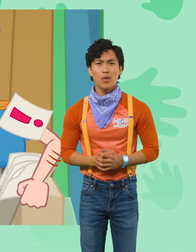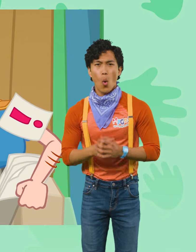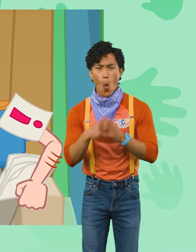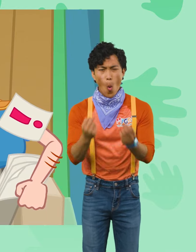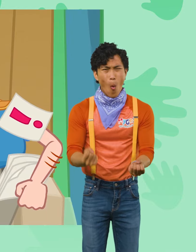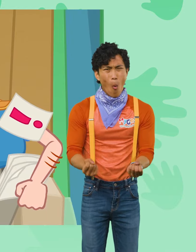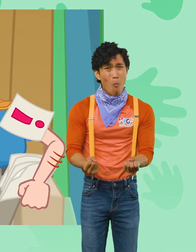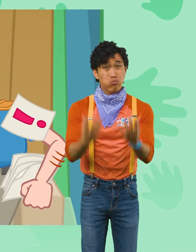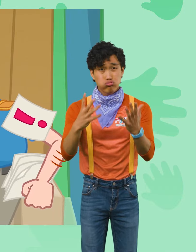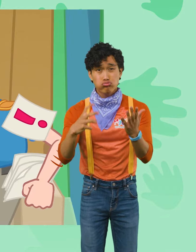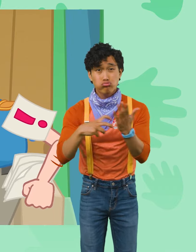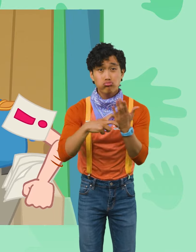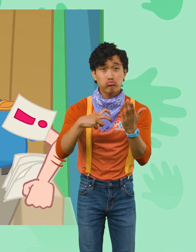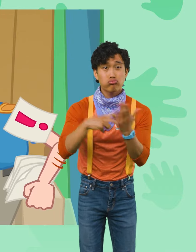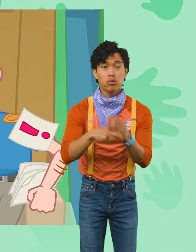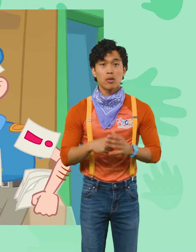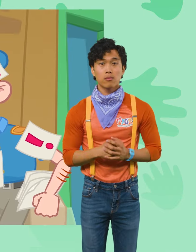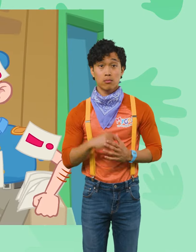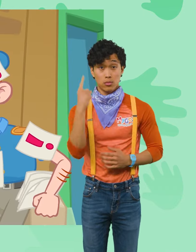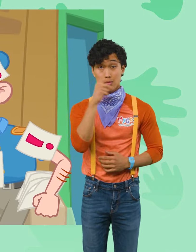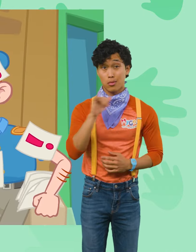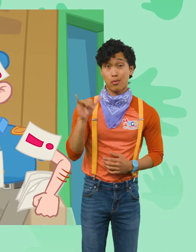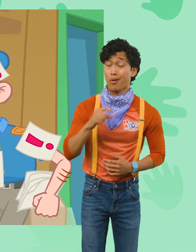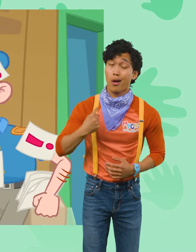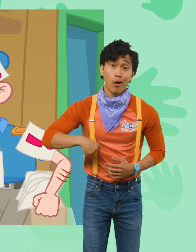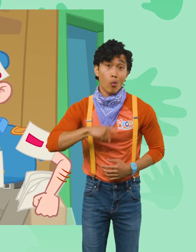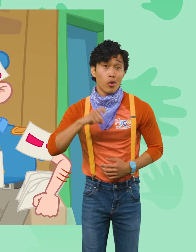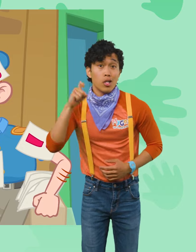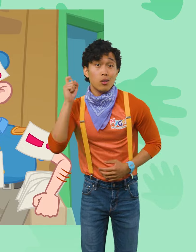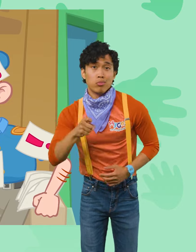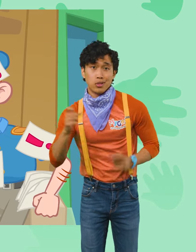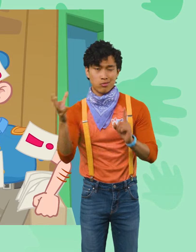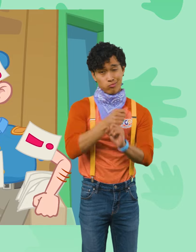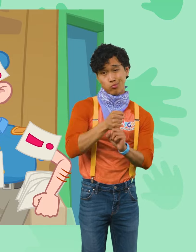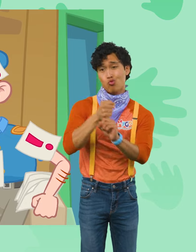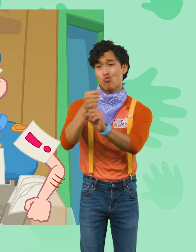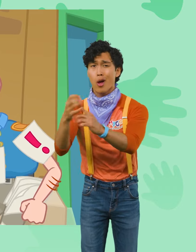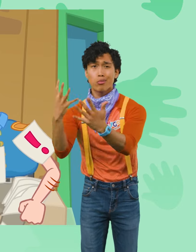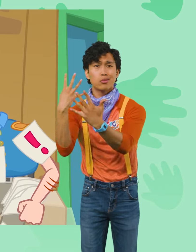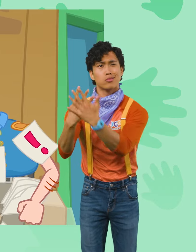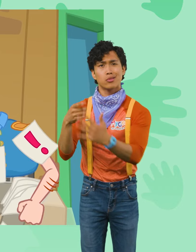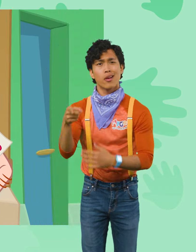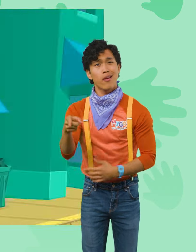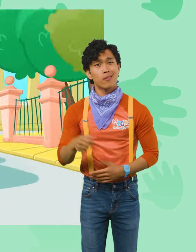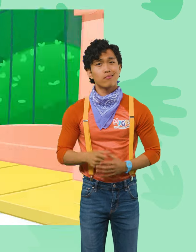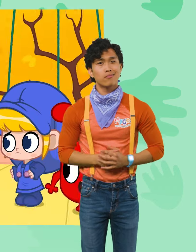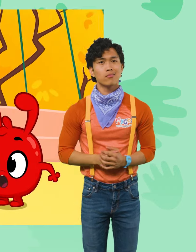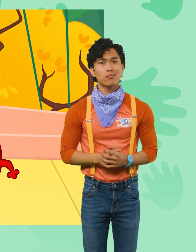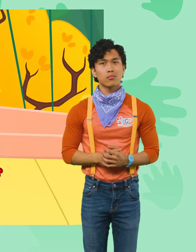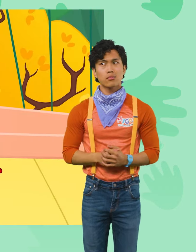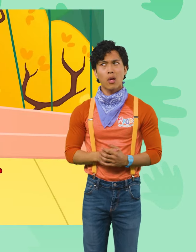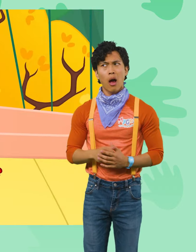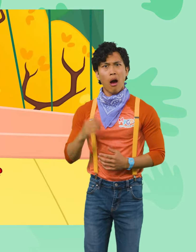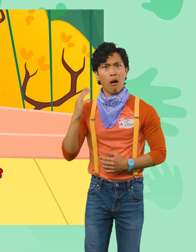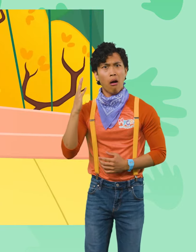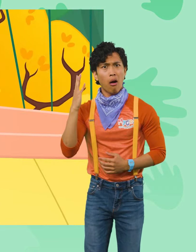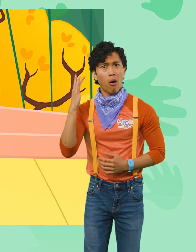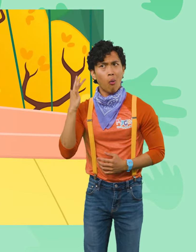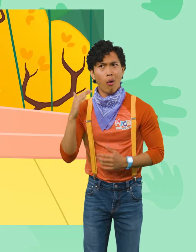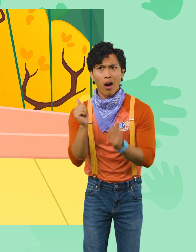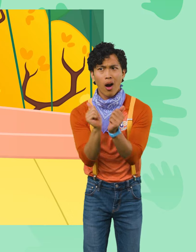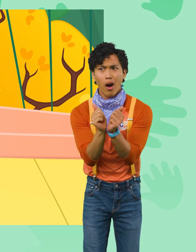So many tickets. I'm afraid we're going to have to take you to jail. Why